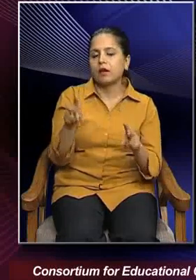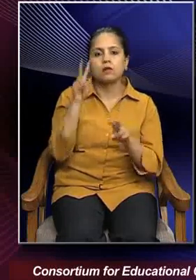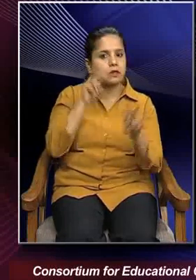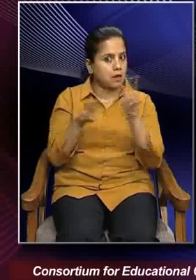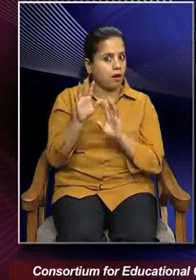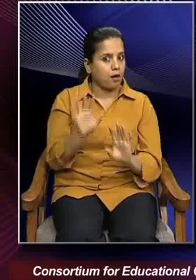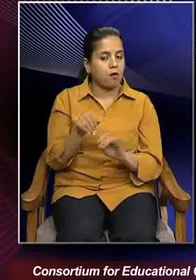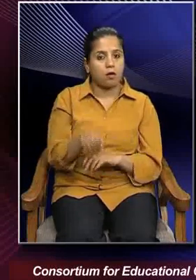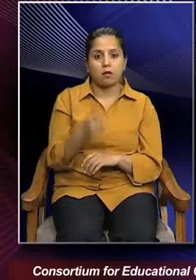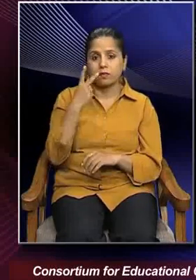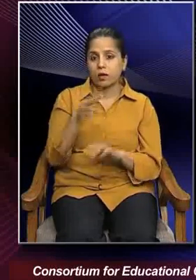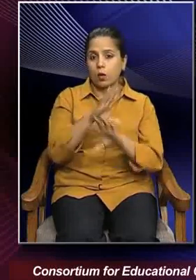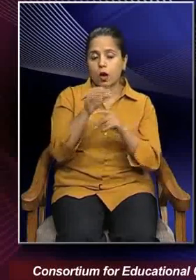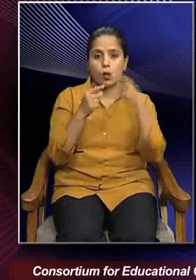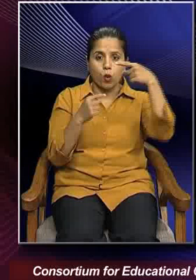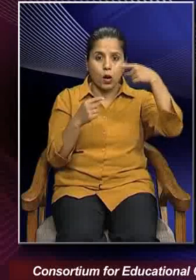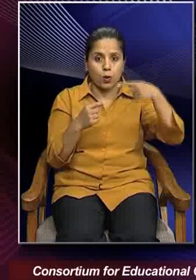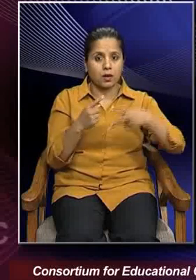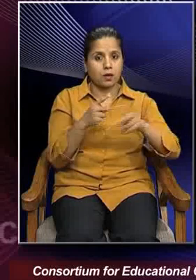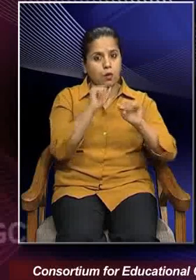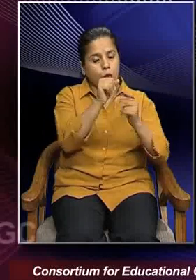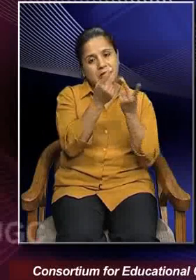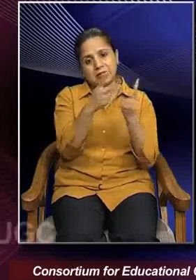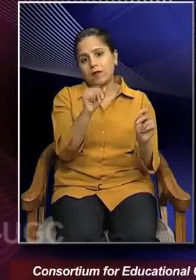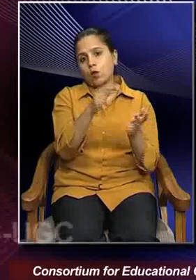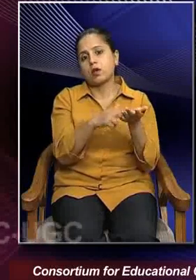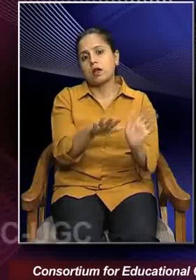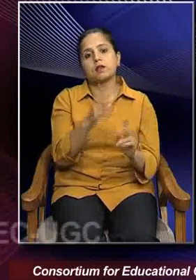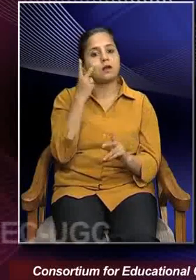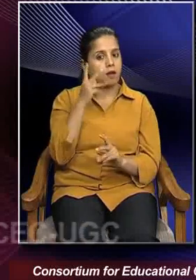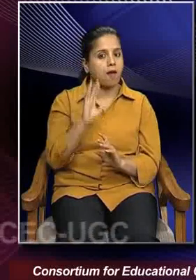Hence, each particular is unique in its nature.